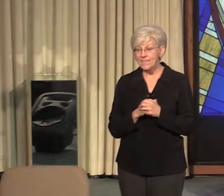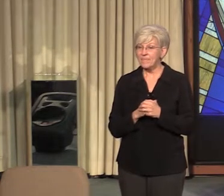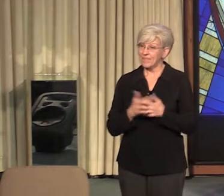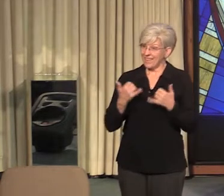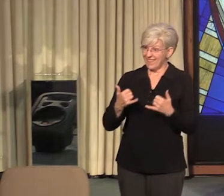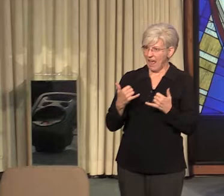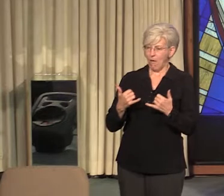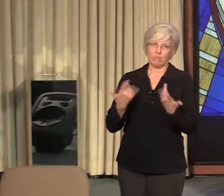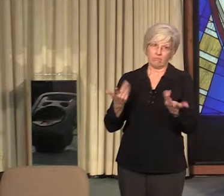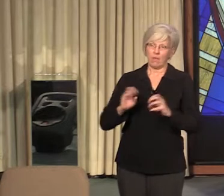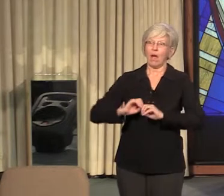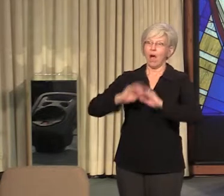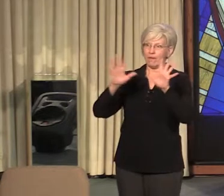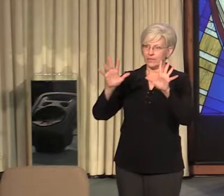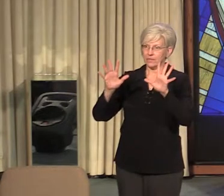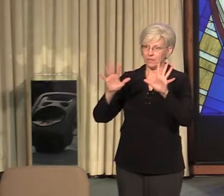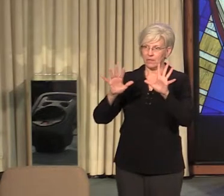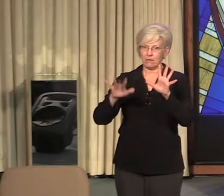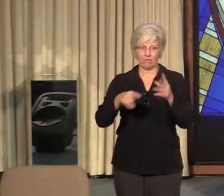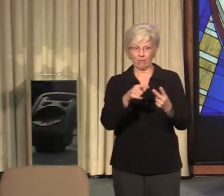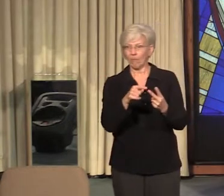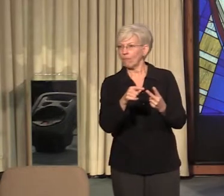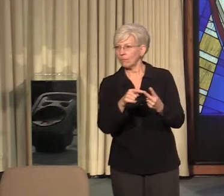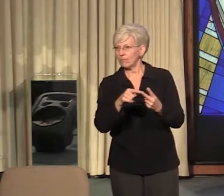Now, this obviously got the attention of her husband,